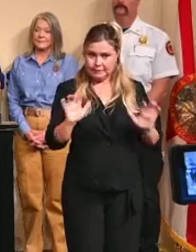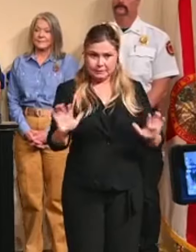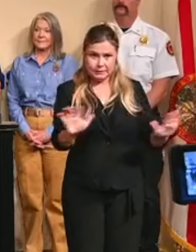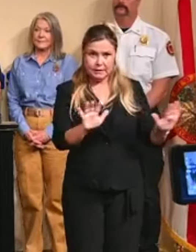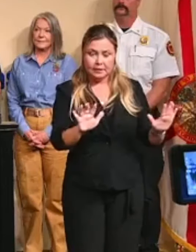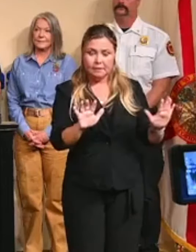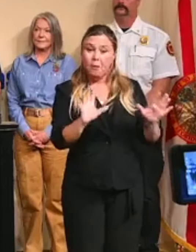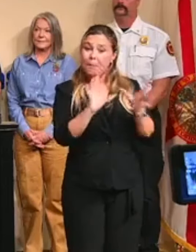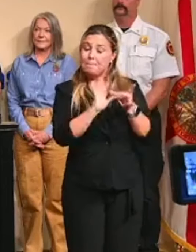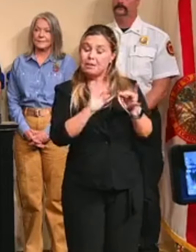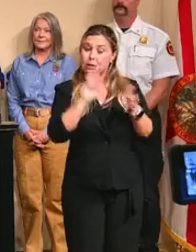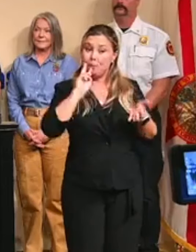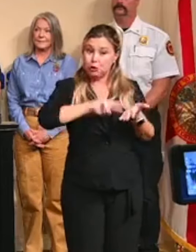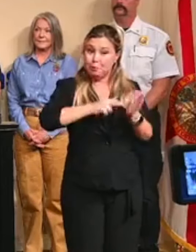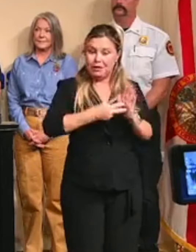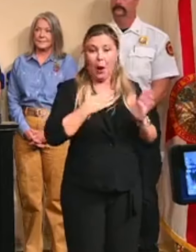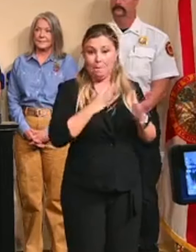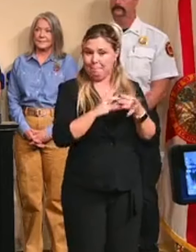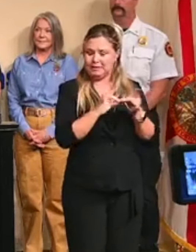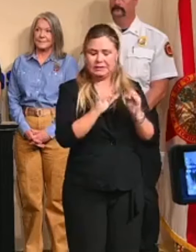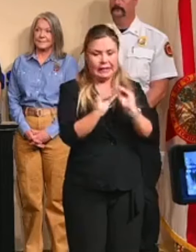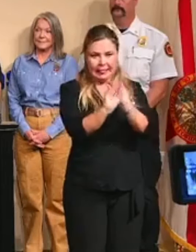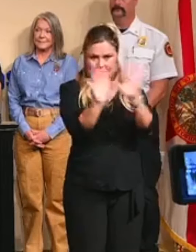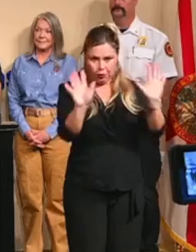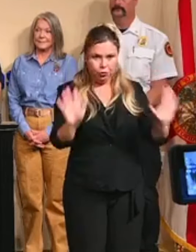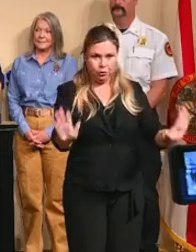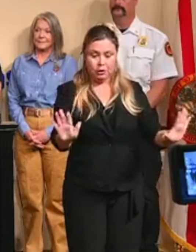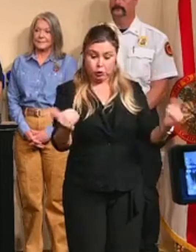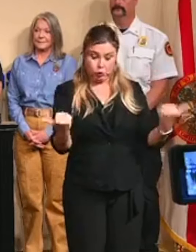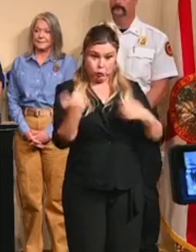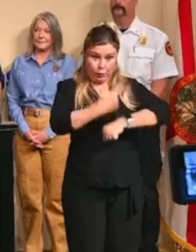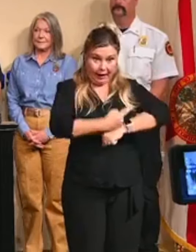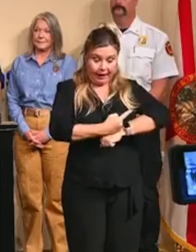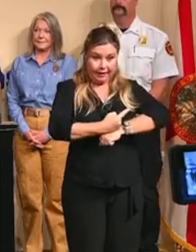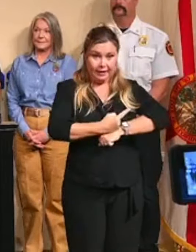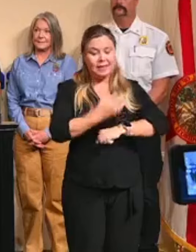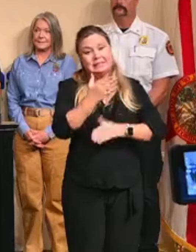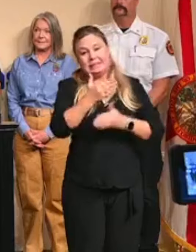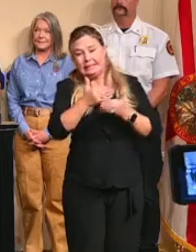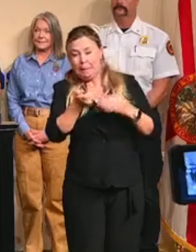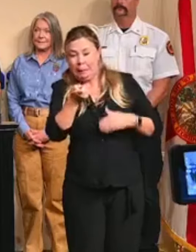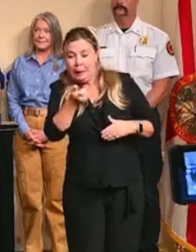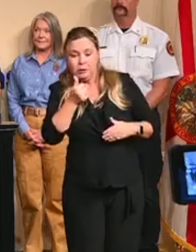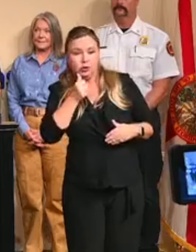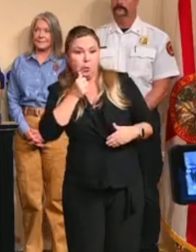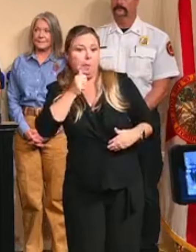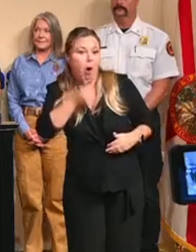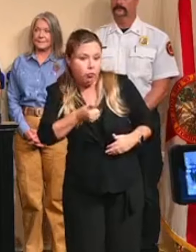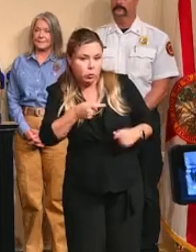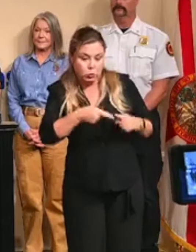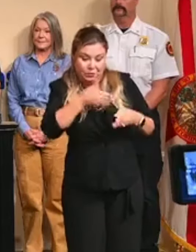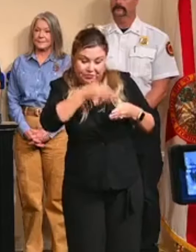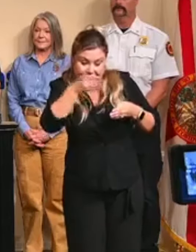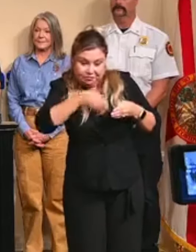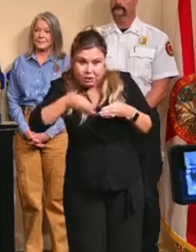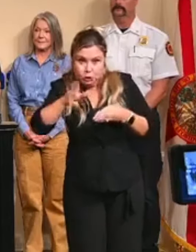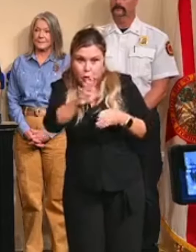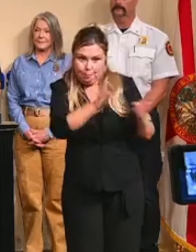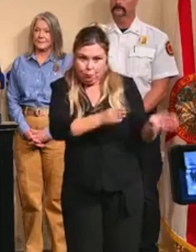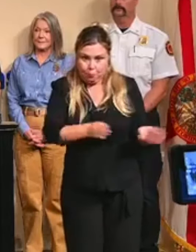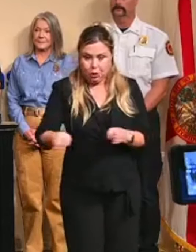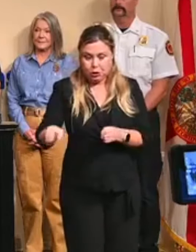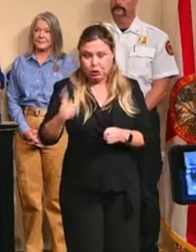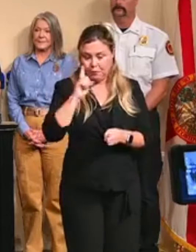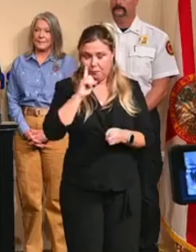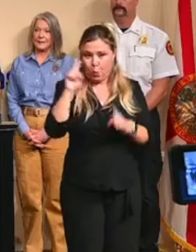From a messaging perspective, our message is very clear that you have today and some of tomorrow to finish your final preparations